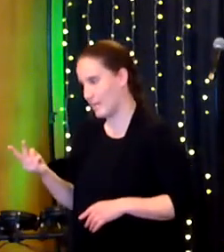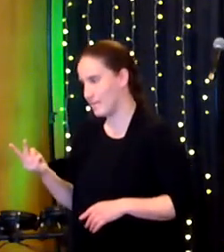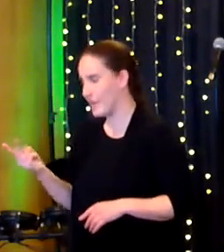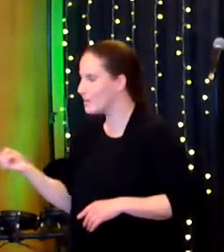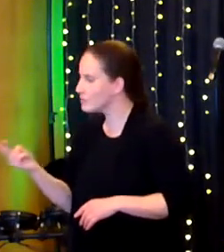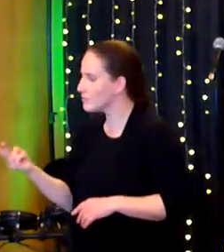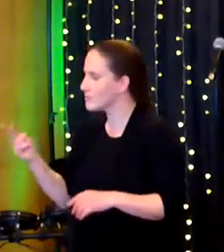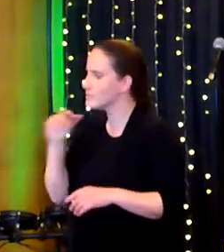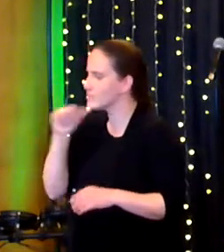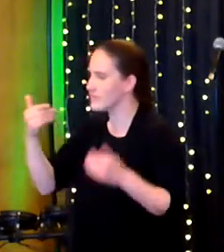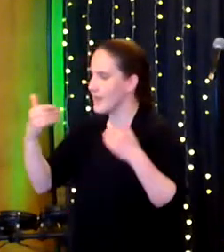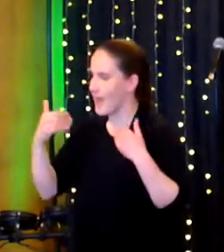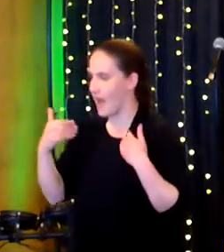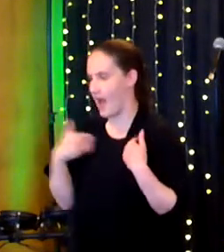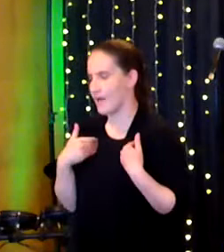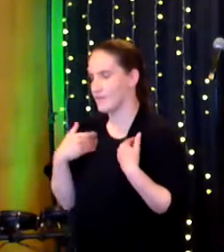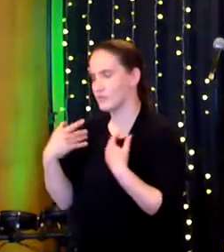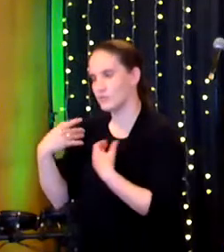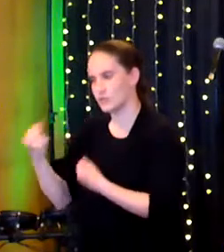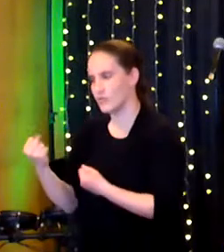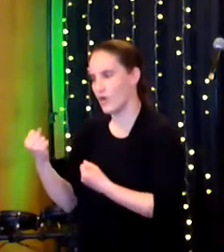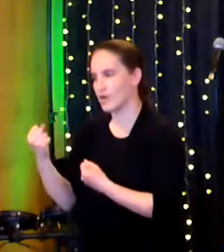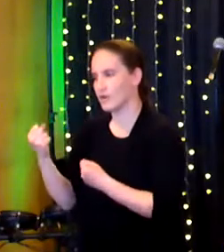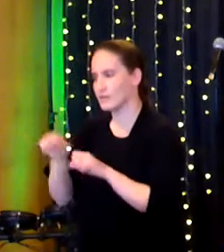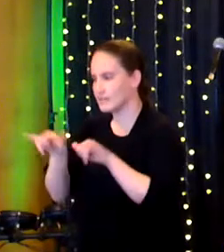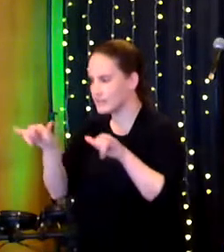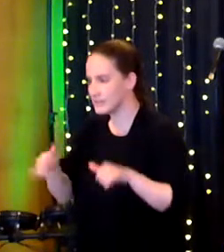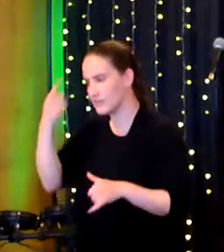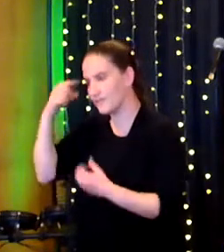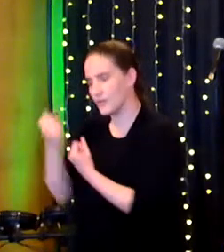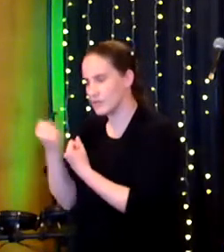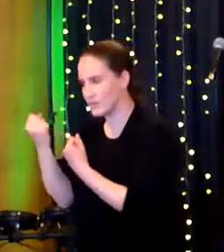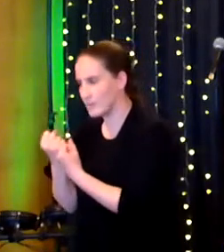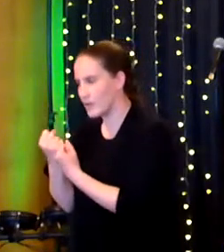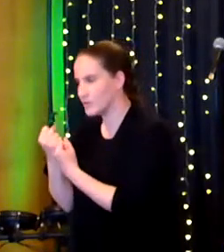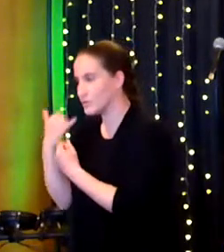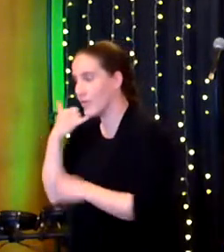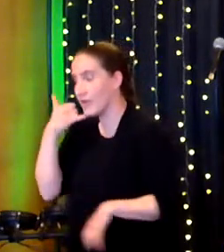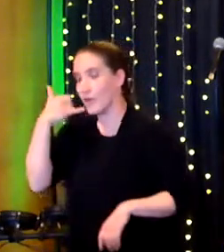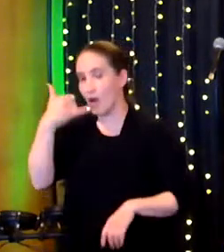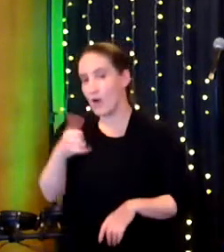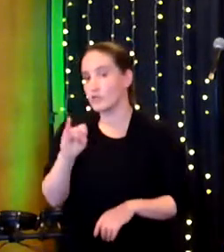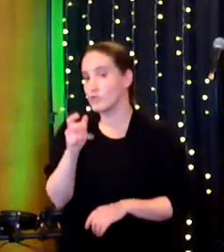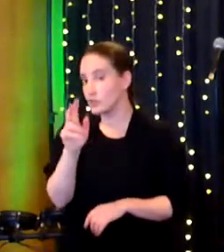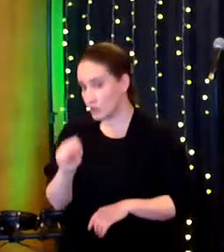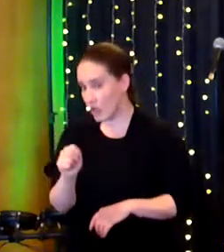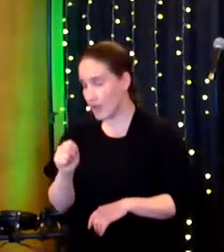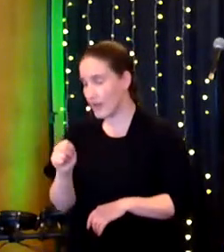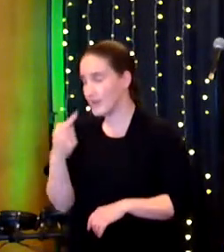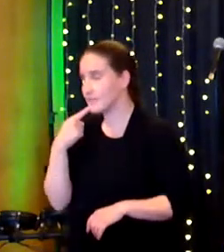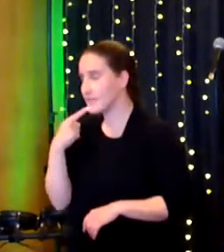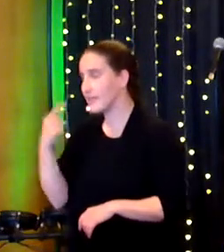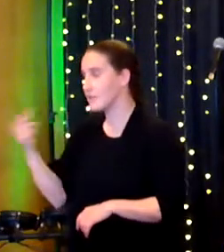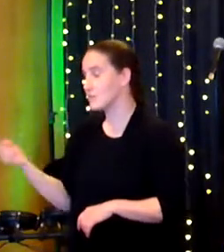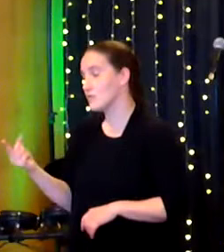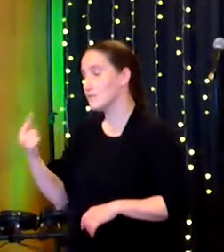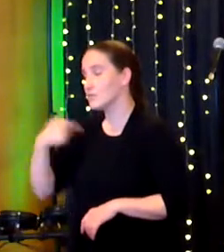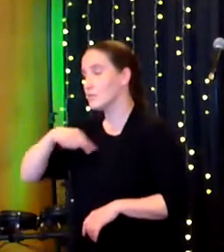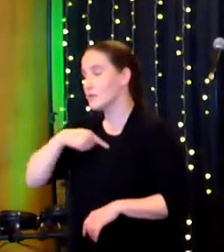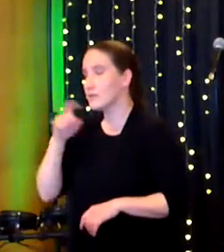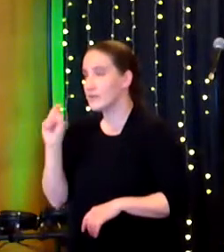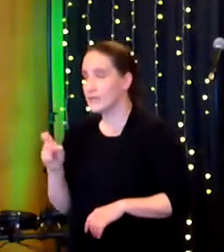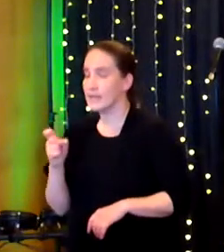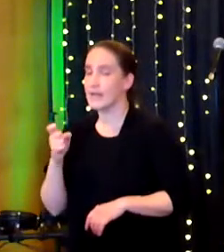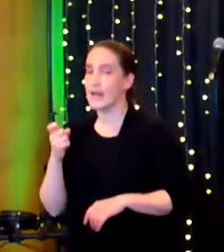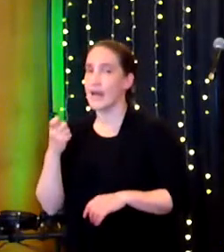and so they called John because he was just the most spiritual person they knew, and they were like, "We need help. Come over here." So he went over to